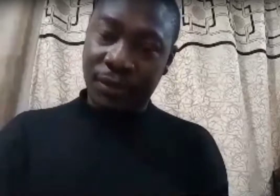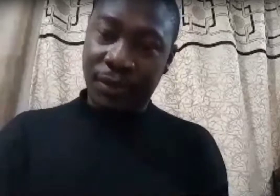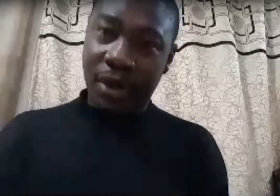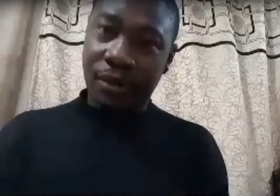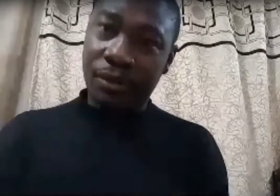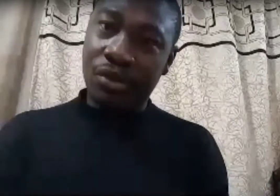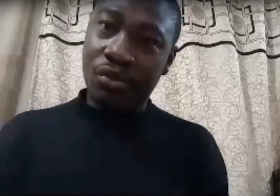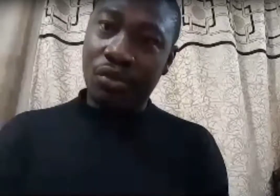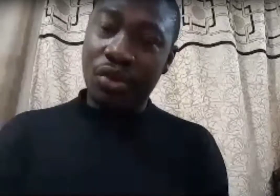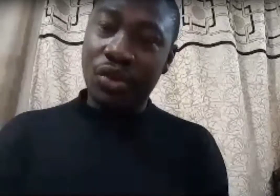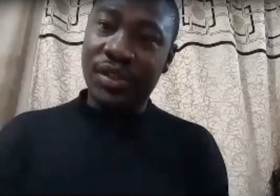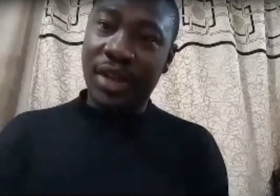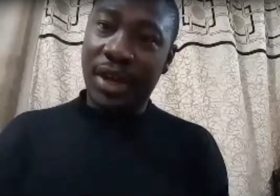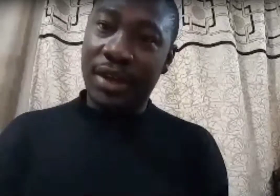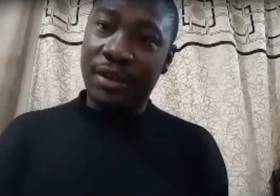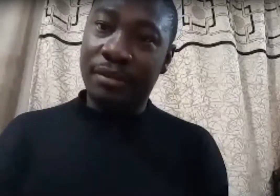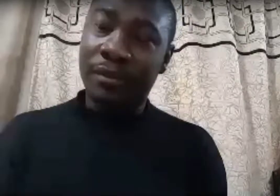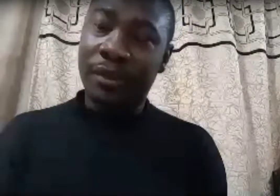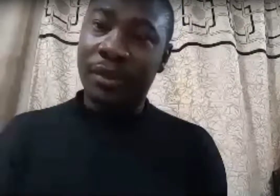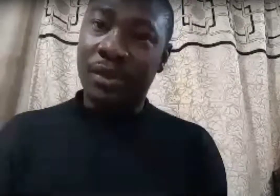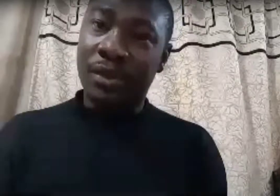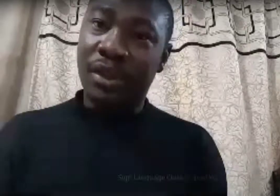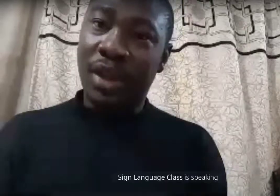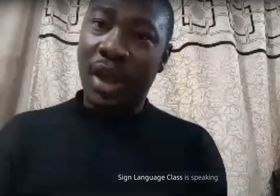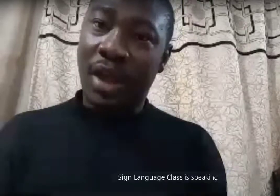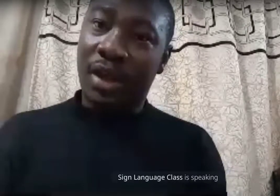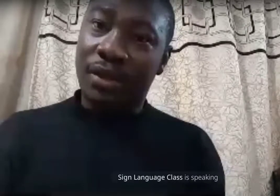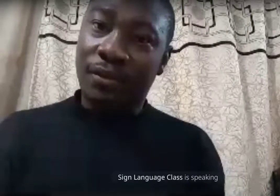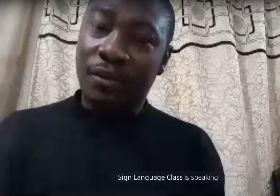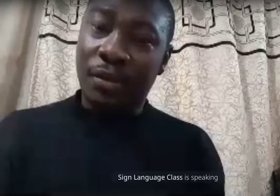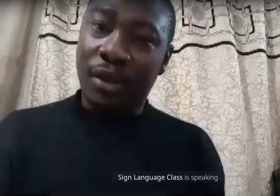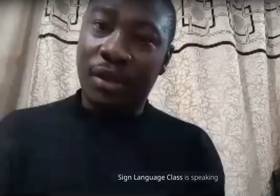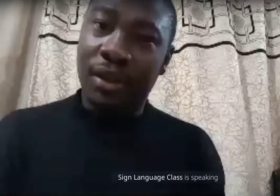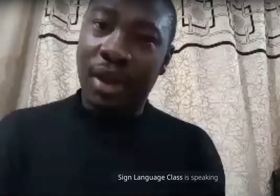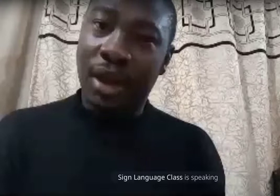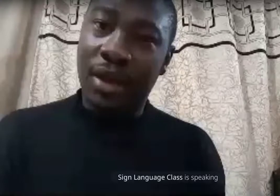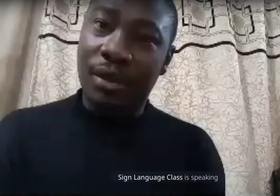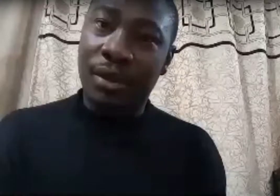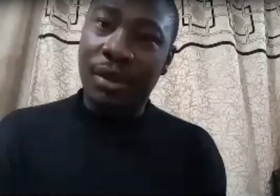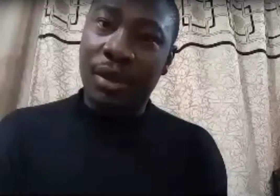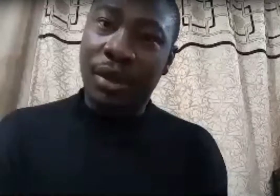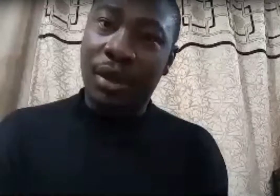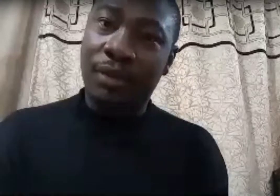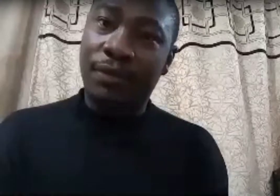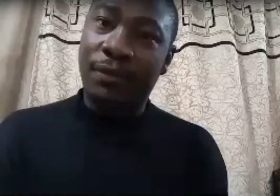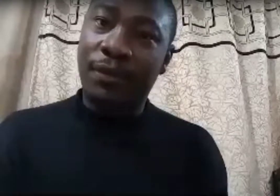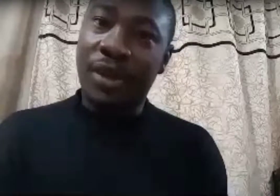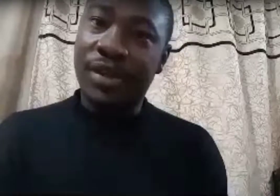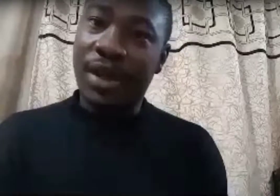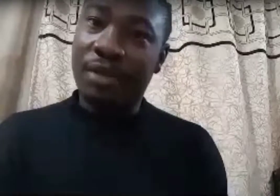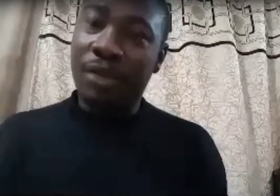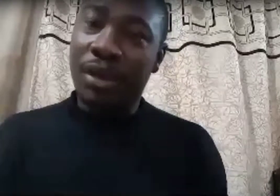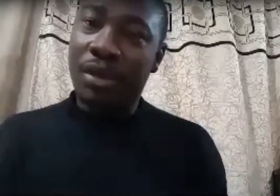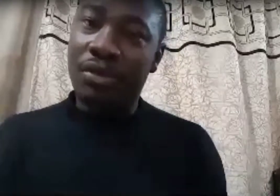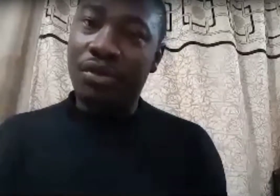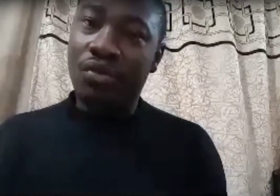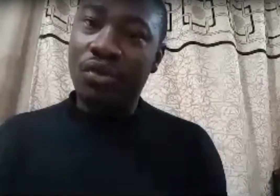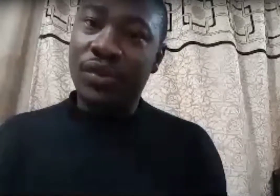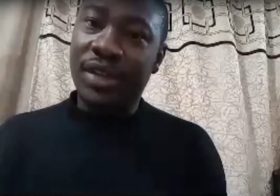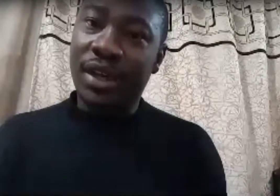sign 9 for me, 9. And Faith Agbi, you're going to sign 19. So